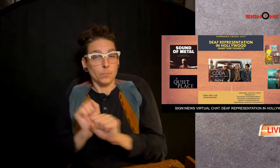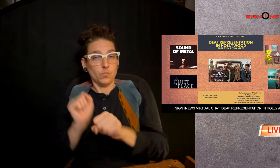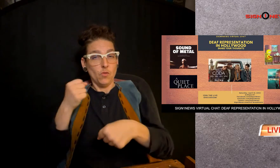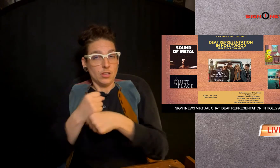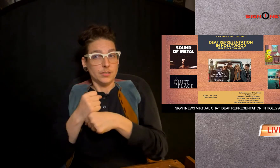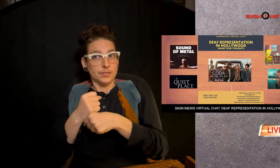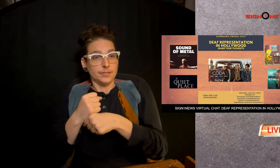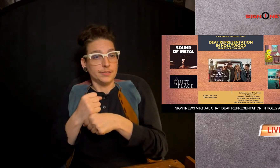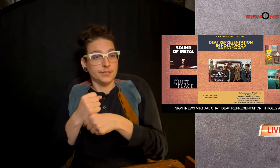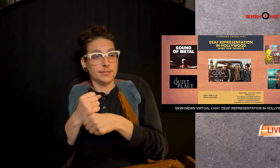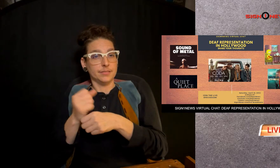productions,